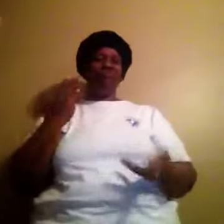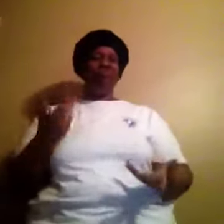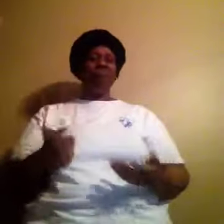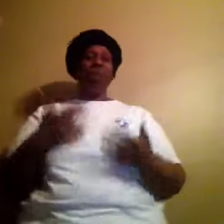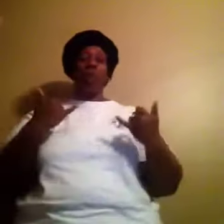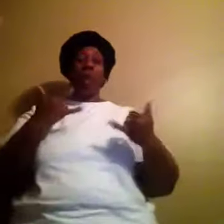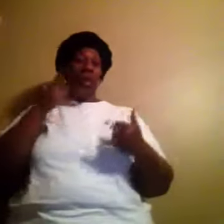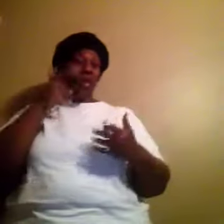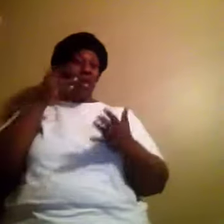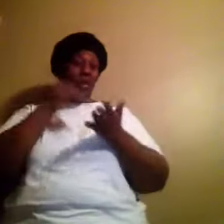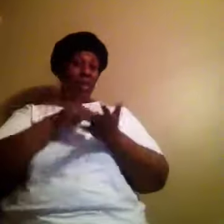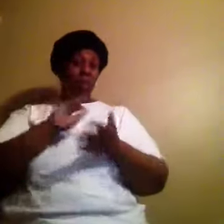again.